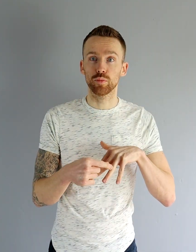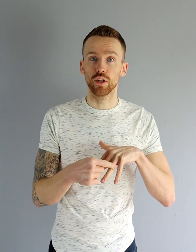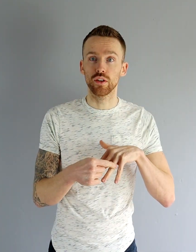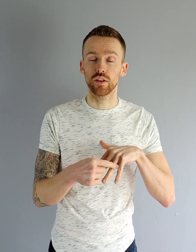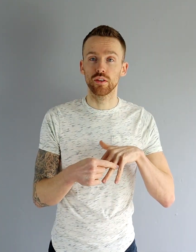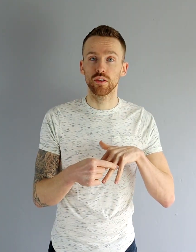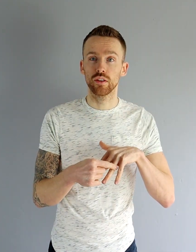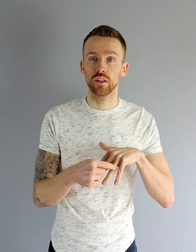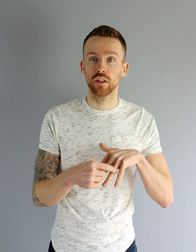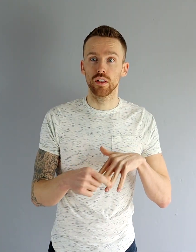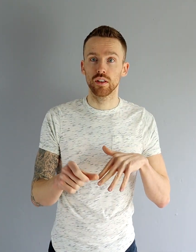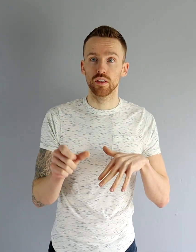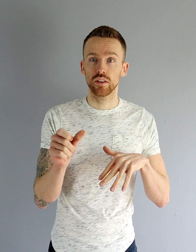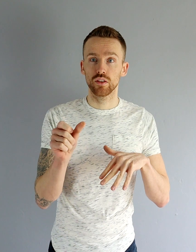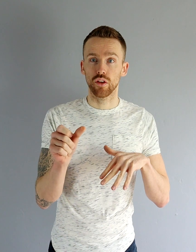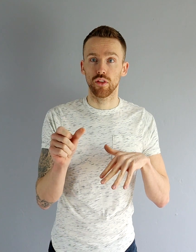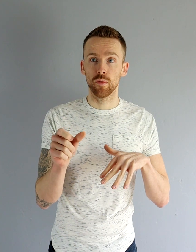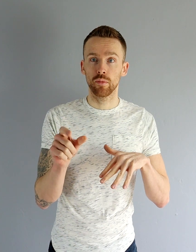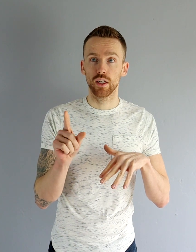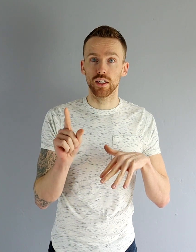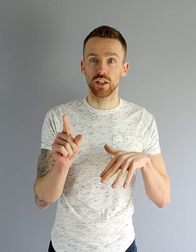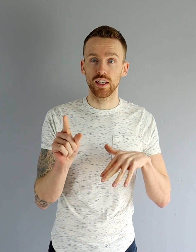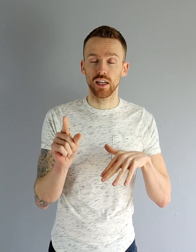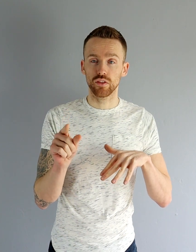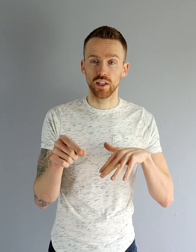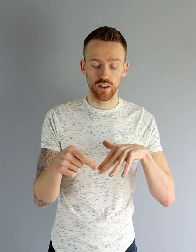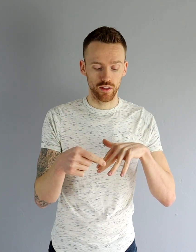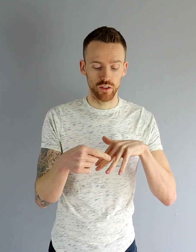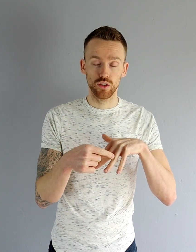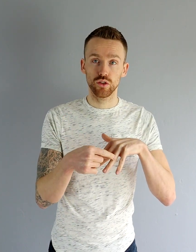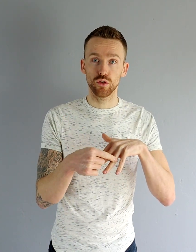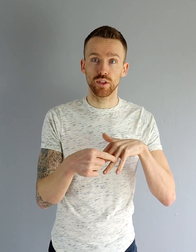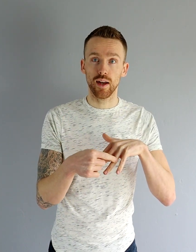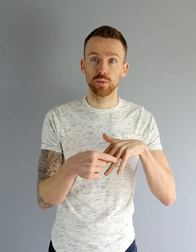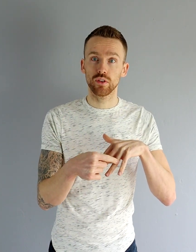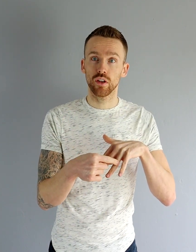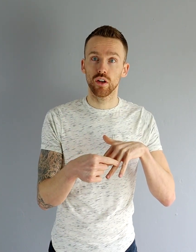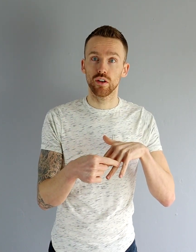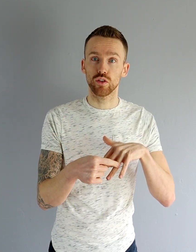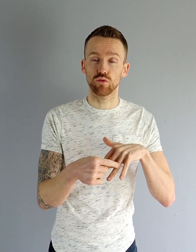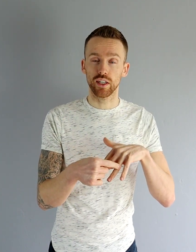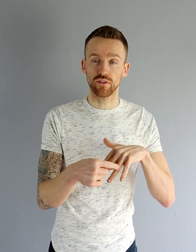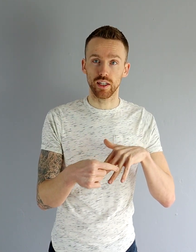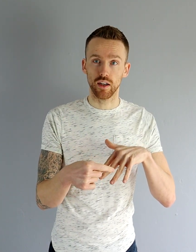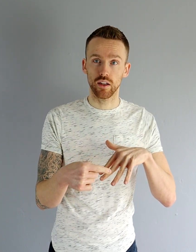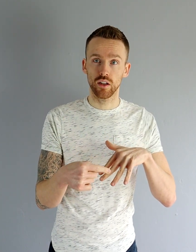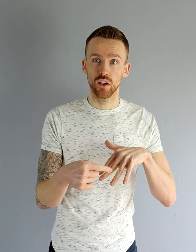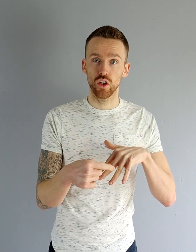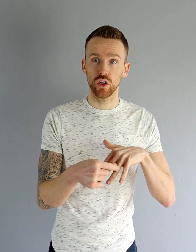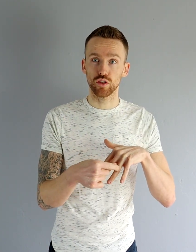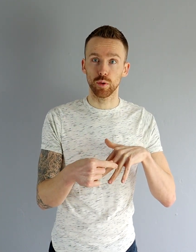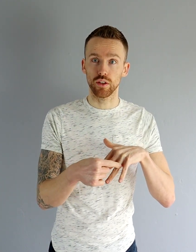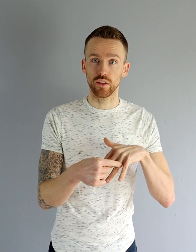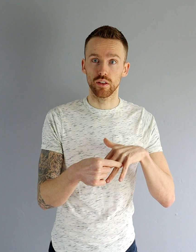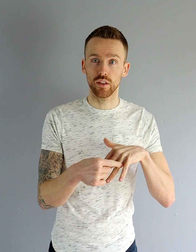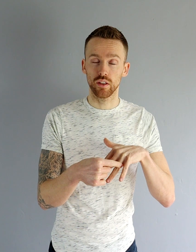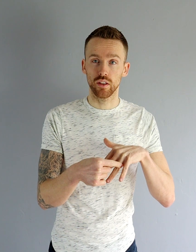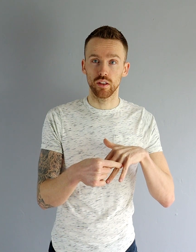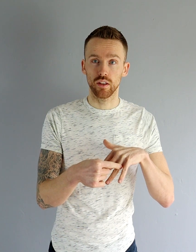Husband. Your thumb and your index finger, two taps of your ring finger. Husband.